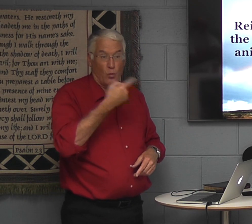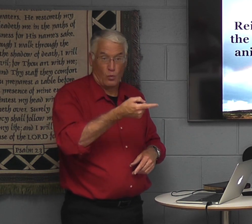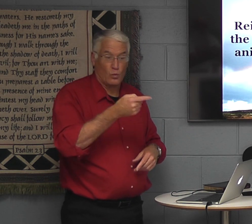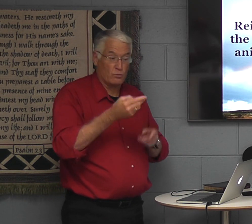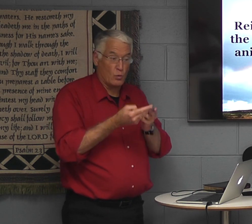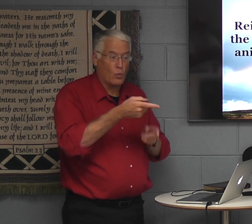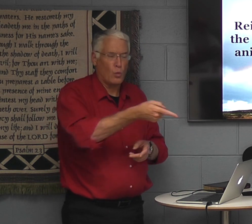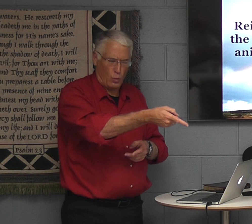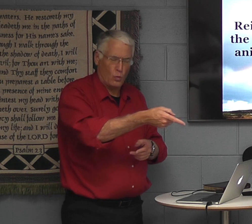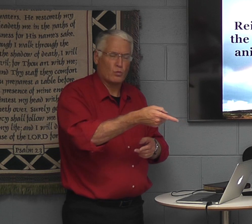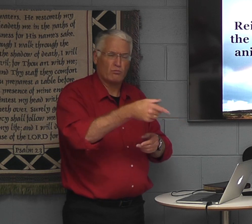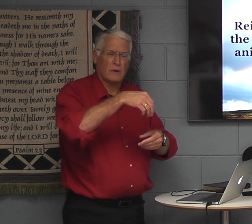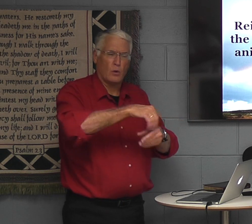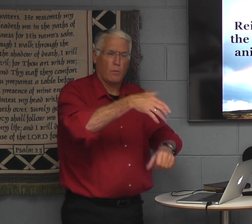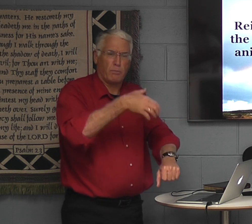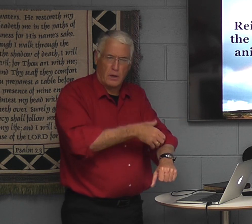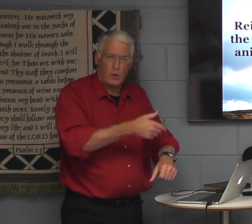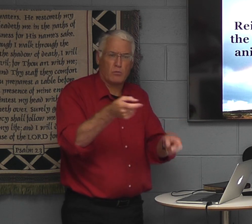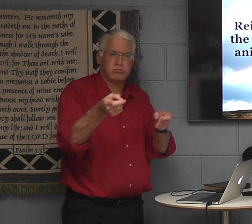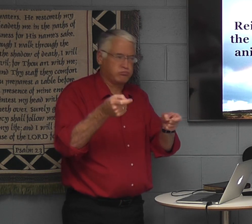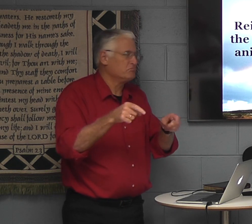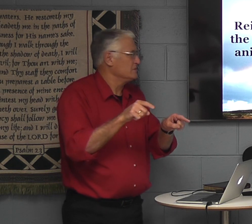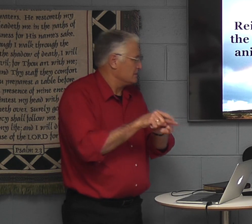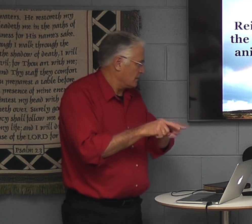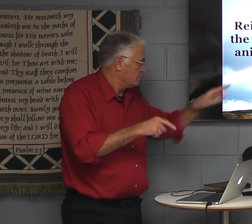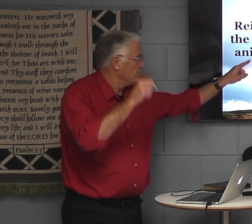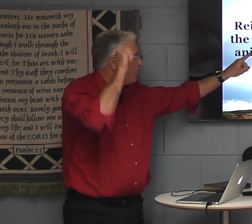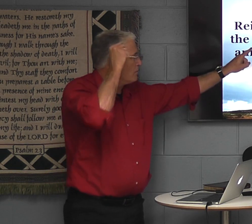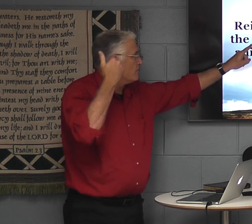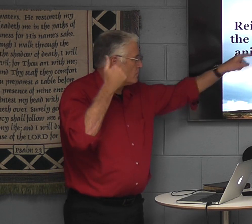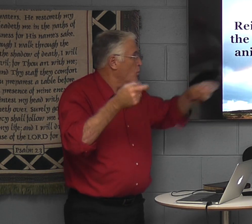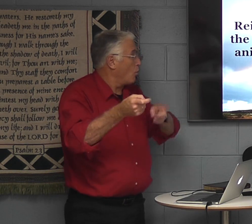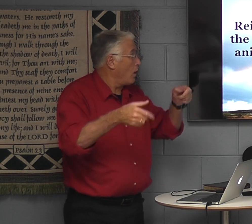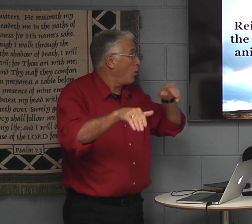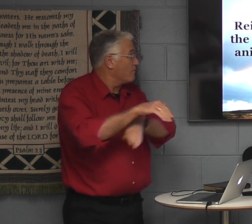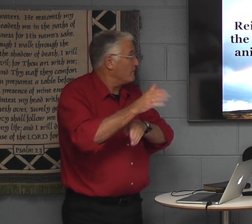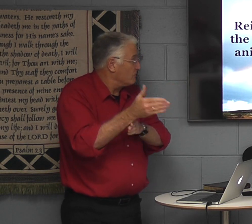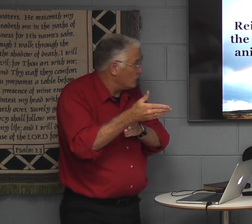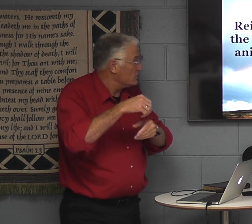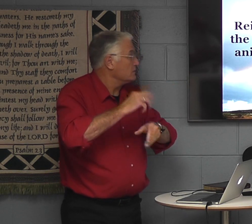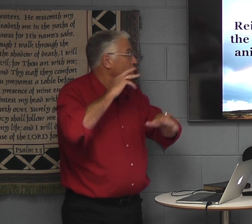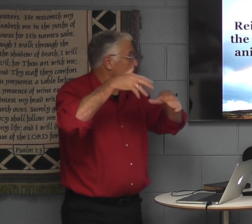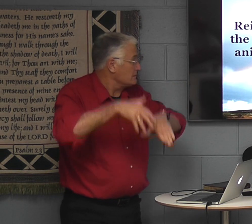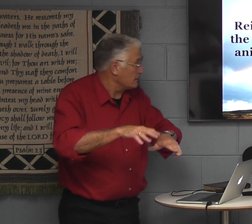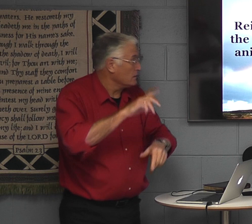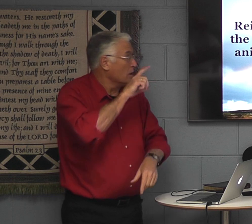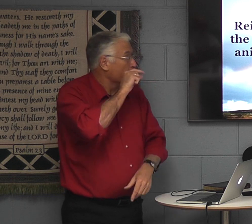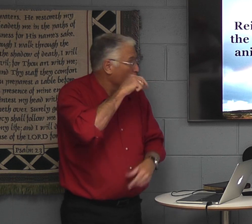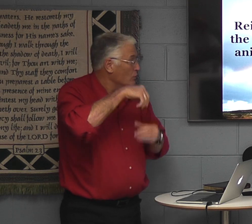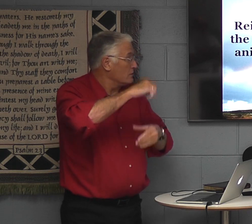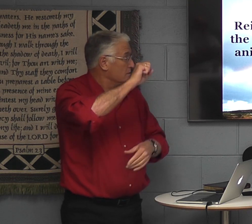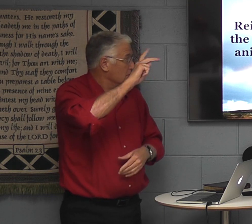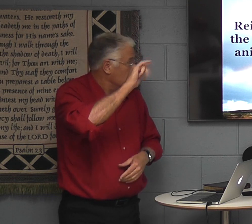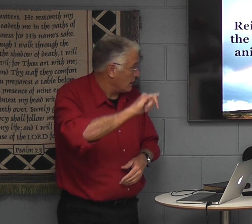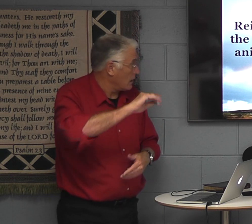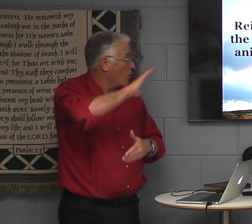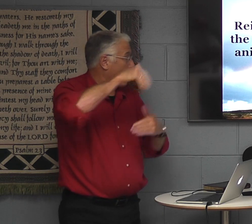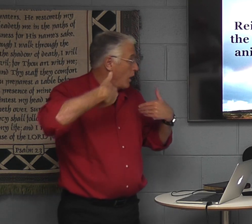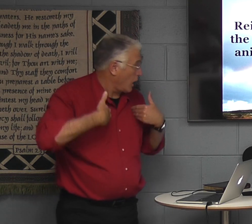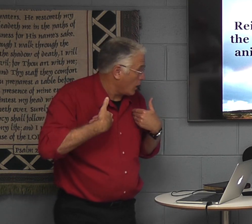God had told Noah, He placed them in your power, the same as the birds in the sky, and the fish in the sea, and the animals that